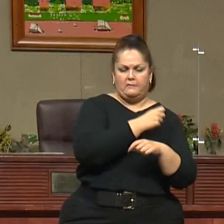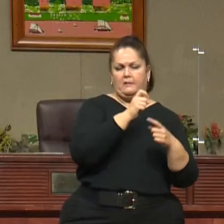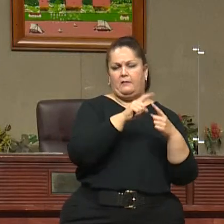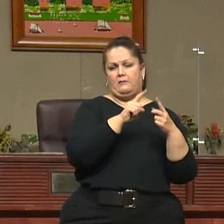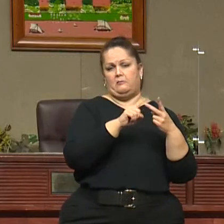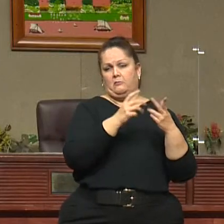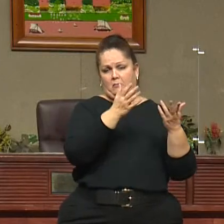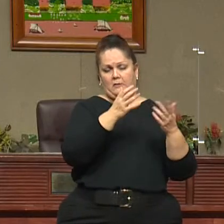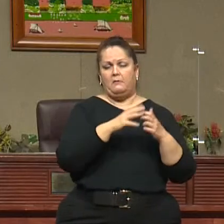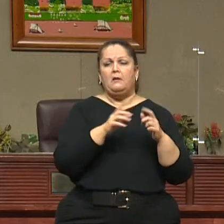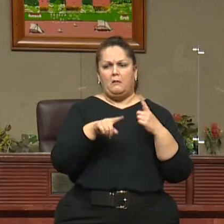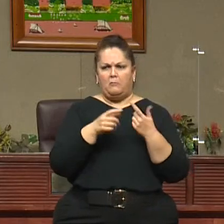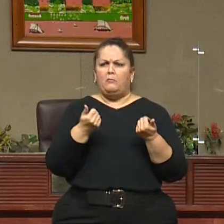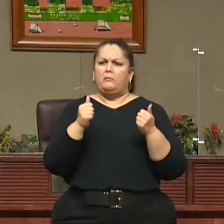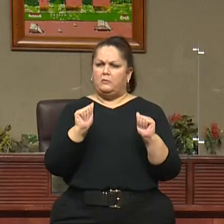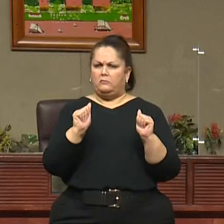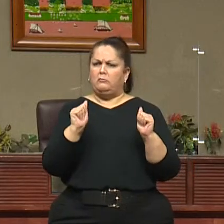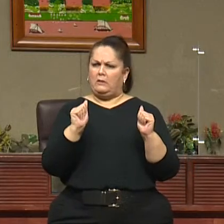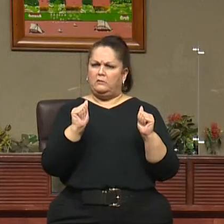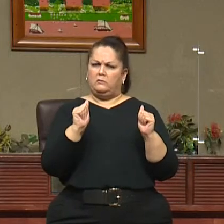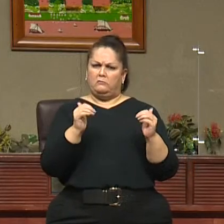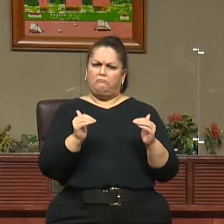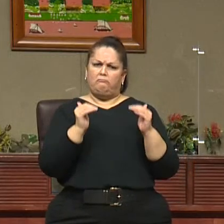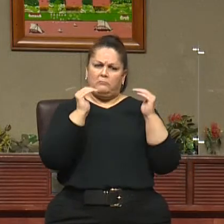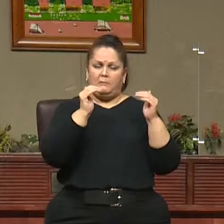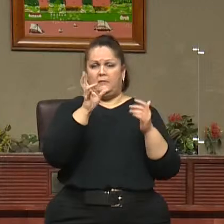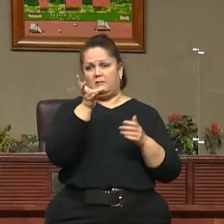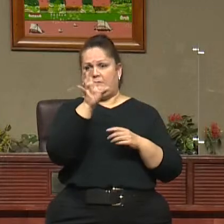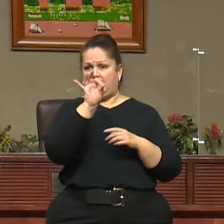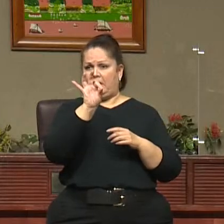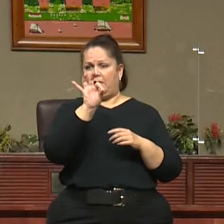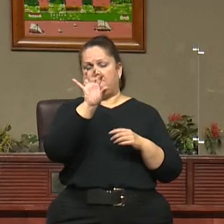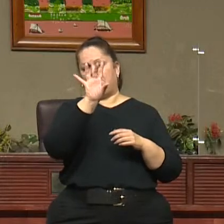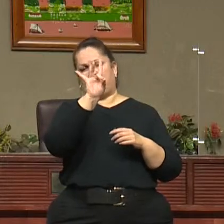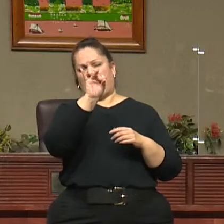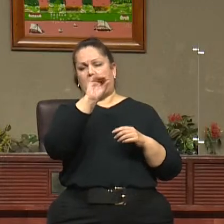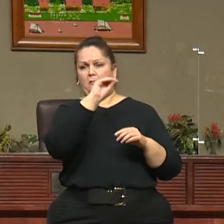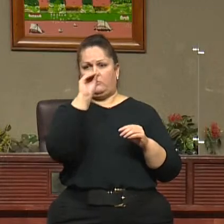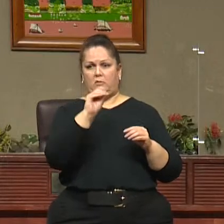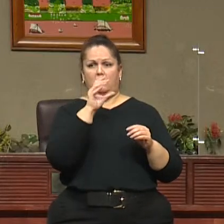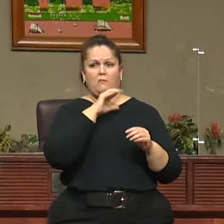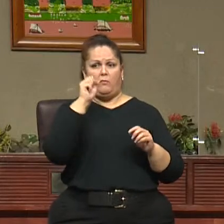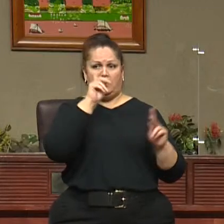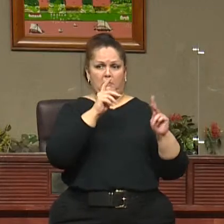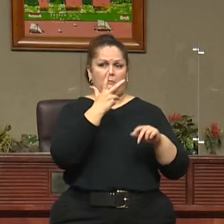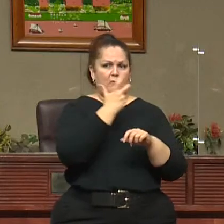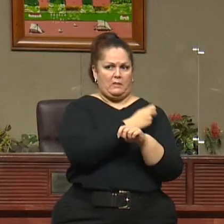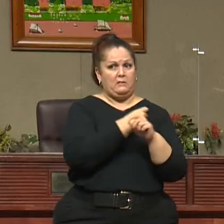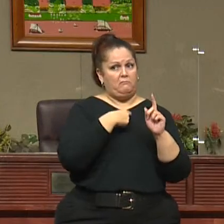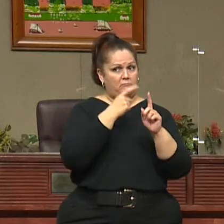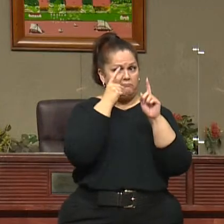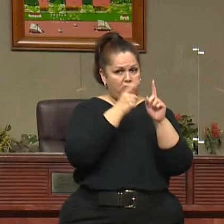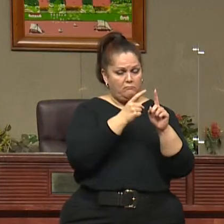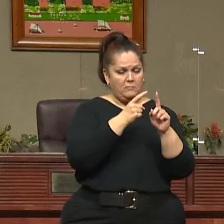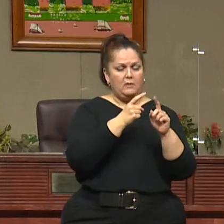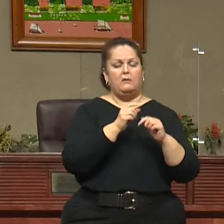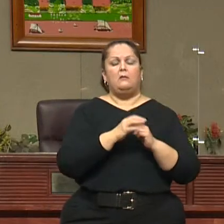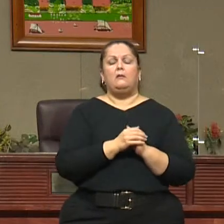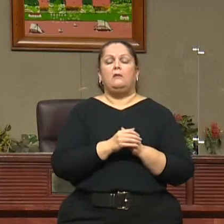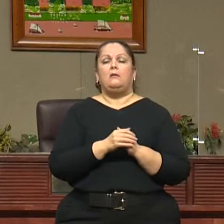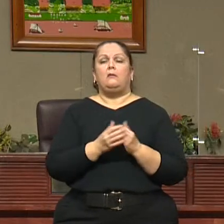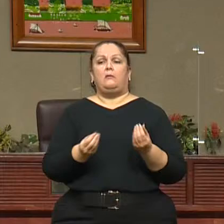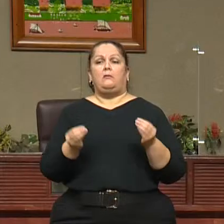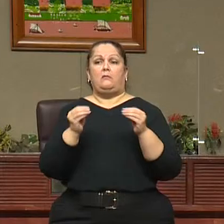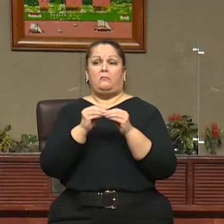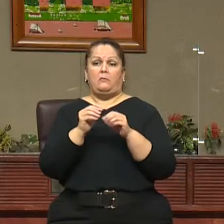to get up to at least that 79, 80%. And with the additional efforts